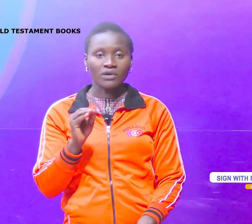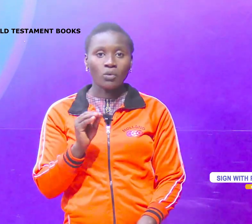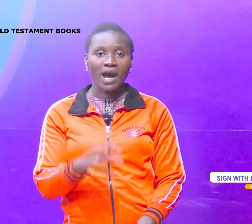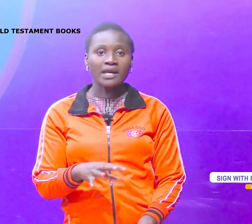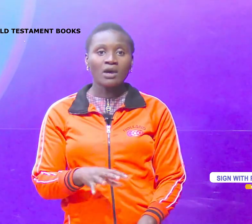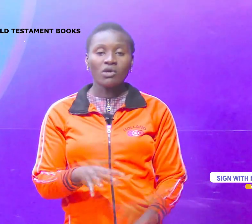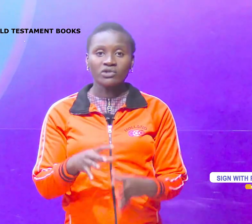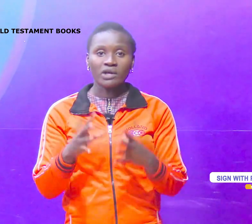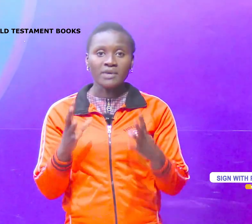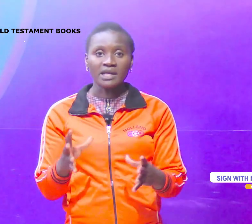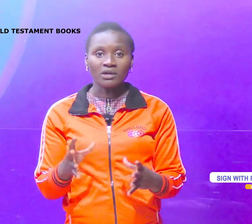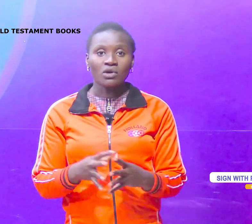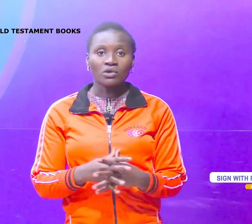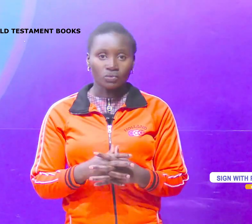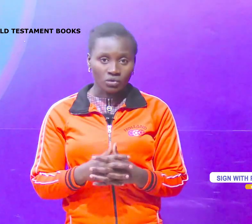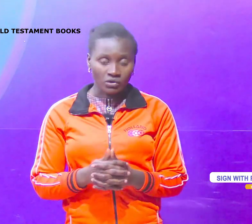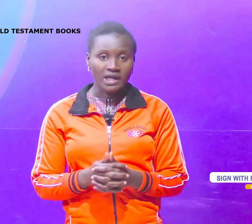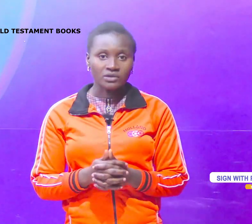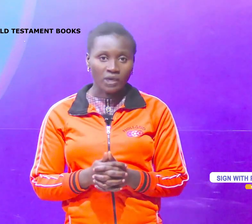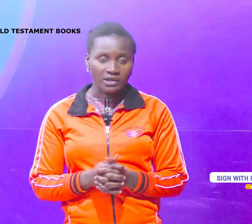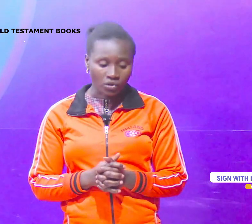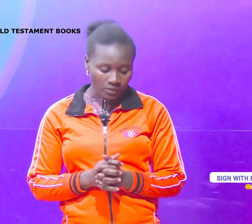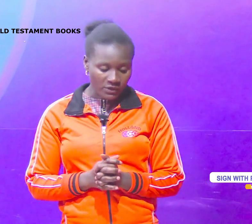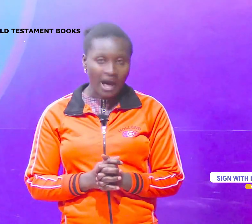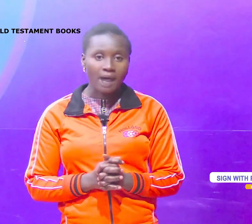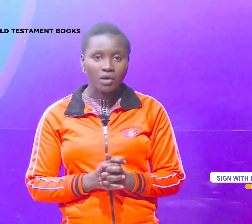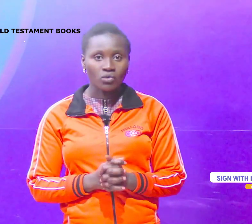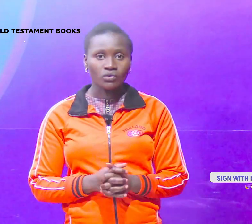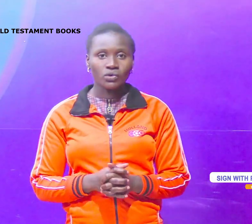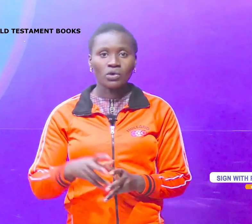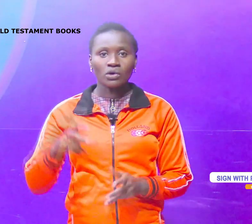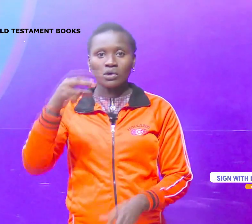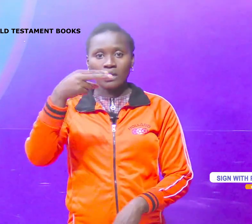word, what you are meaning on that word. So Habakkuk. So